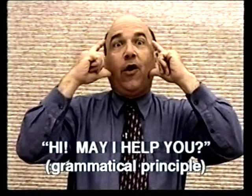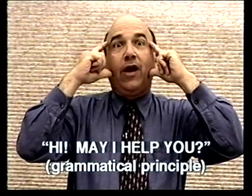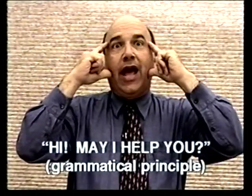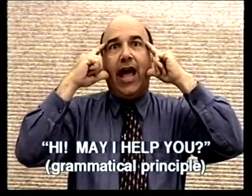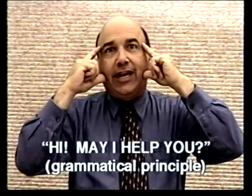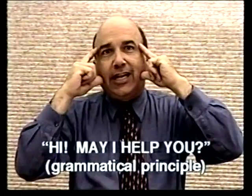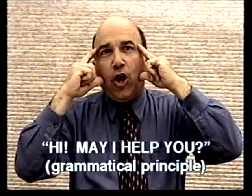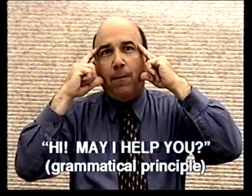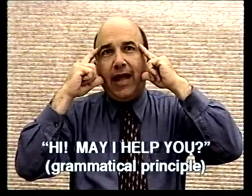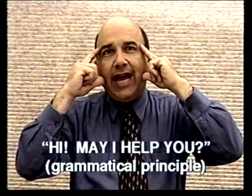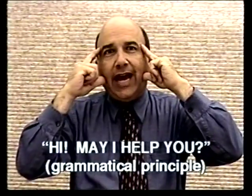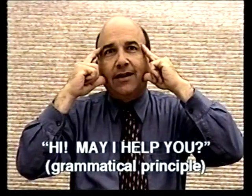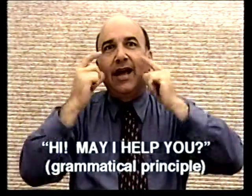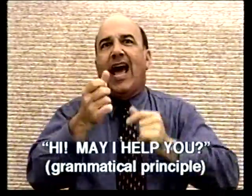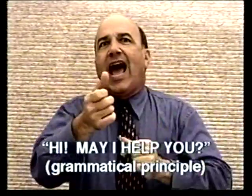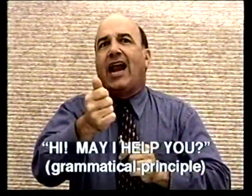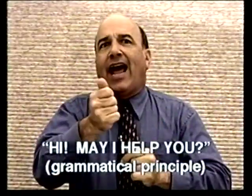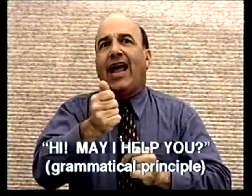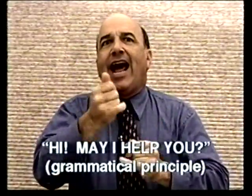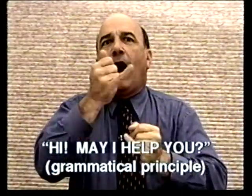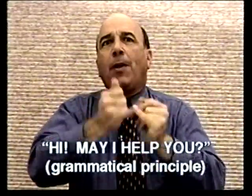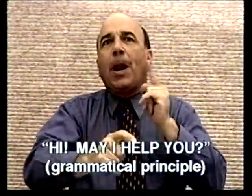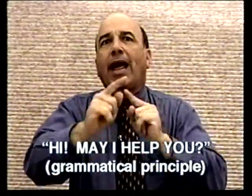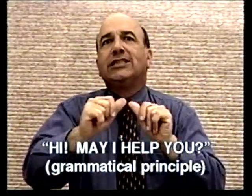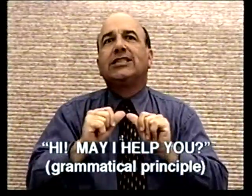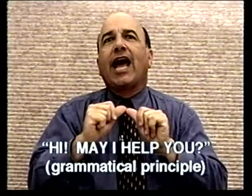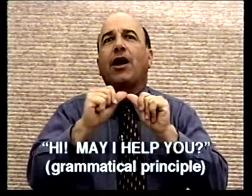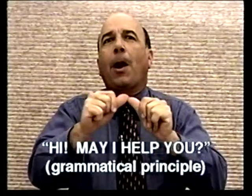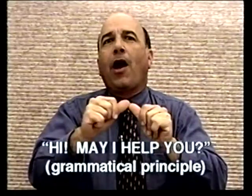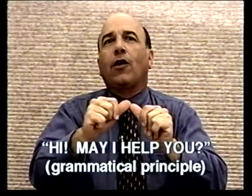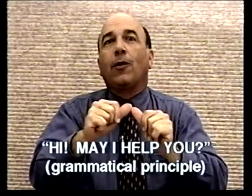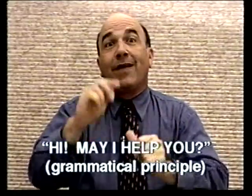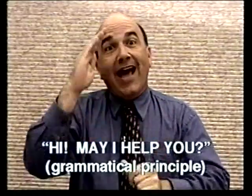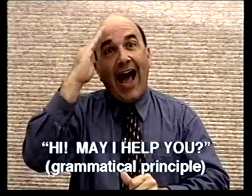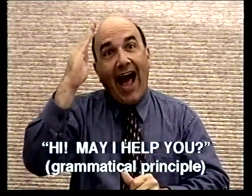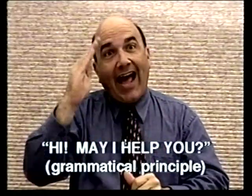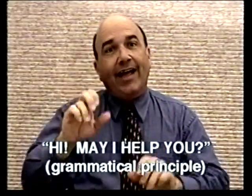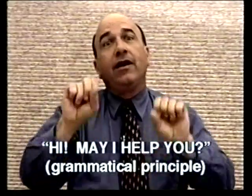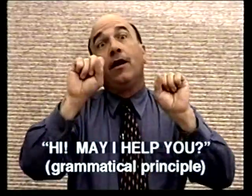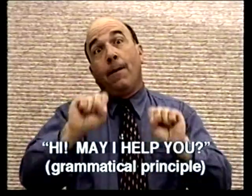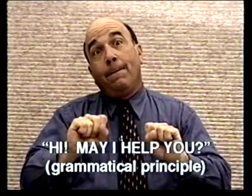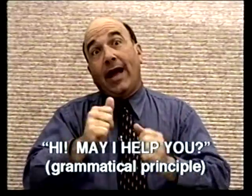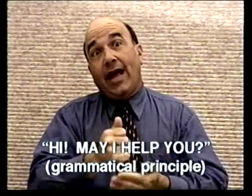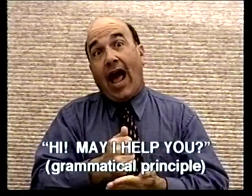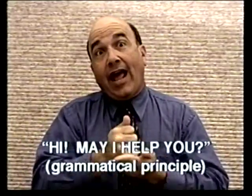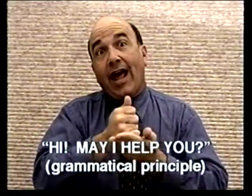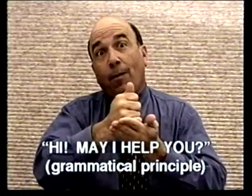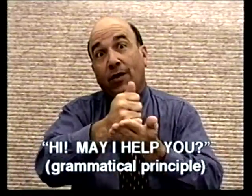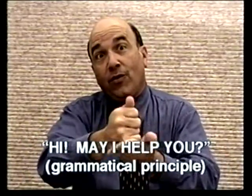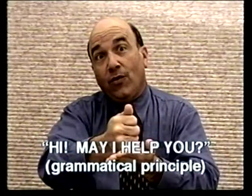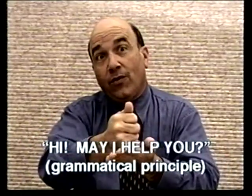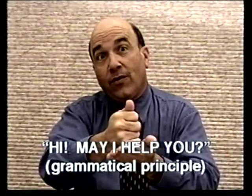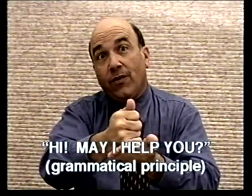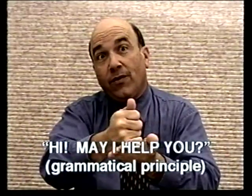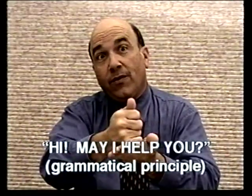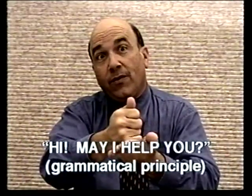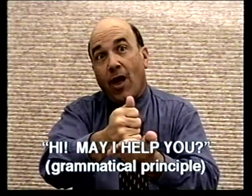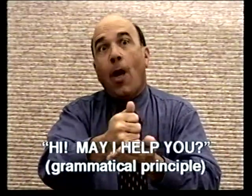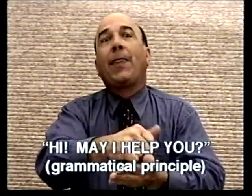eyebrow and tilt my head, and I have the last sound longer. Hi, may I help you?